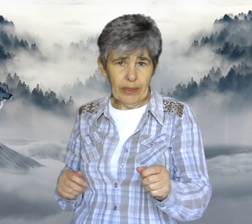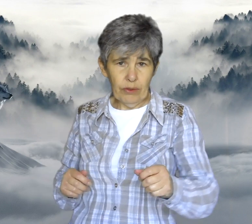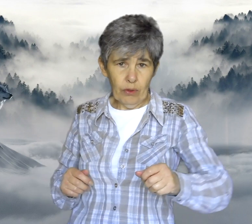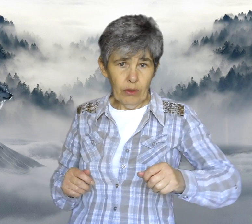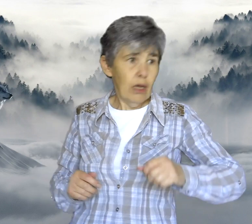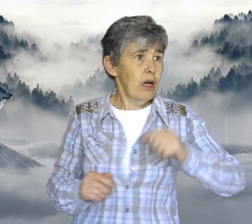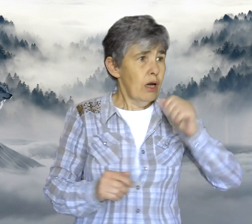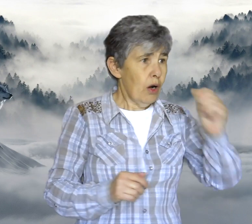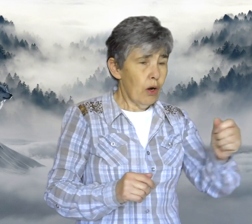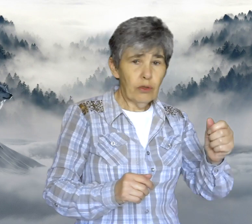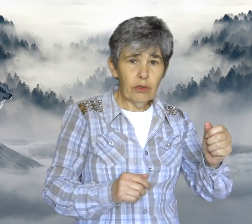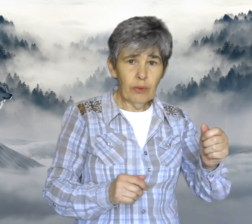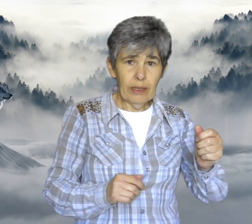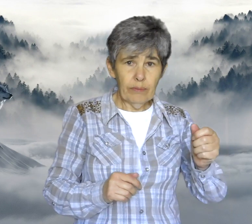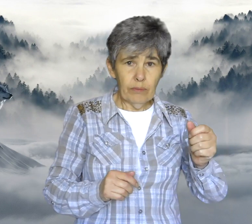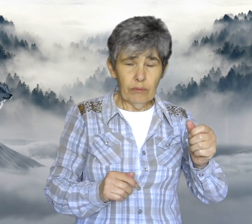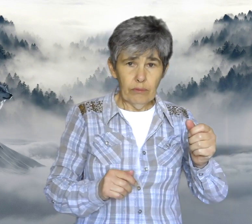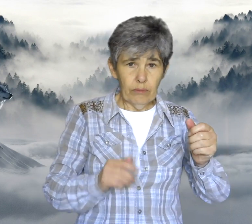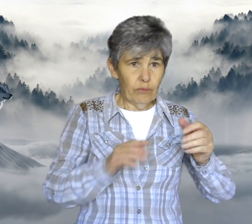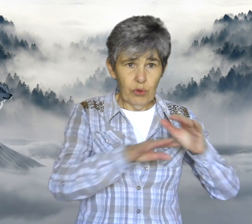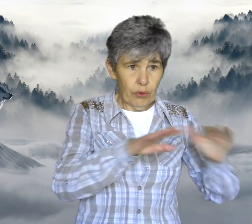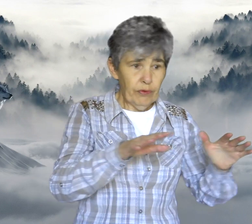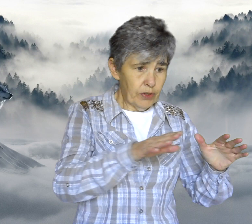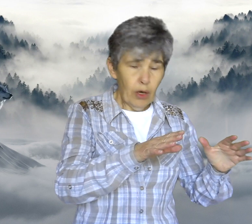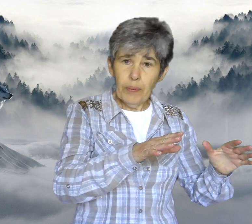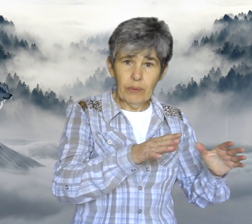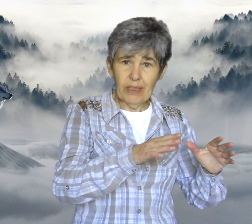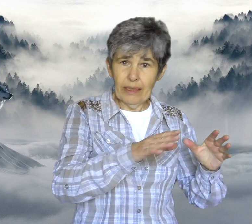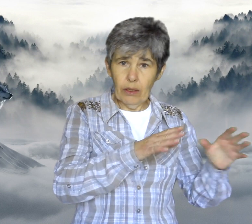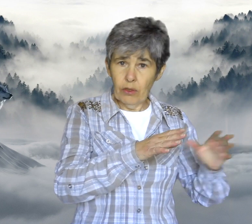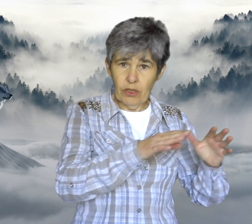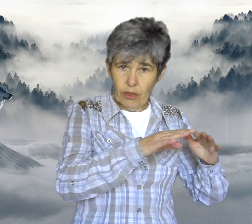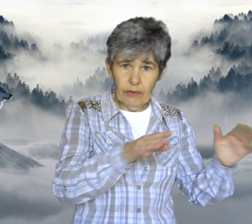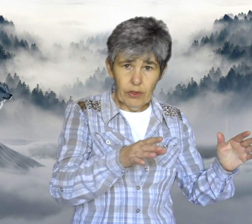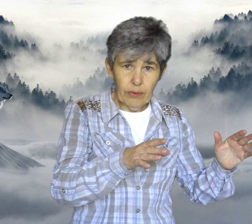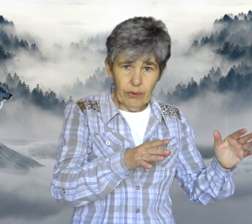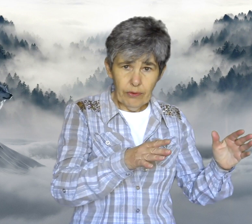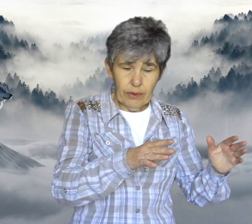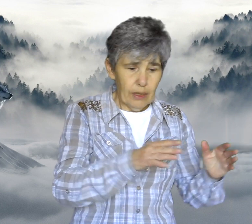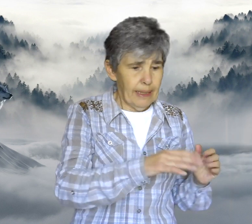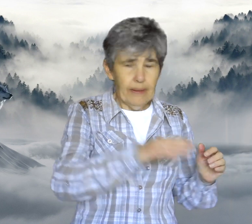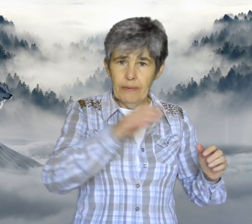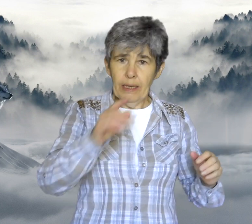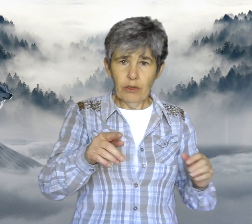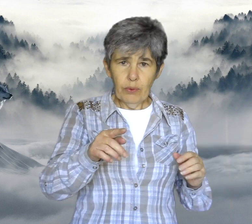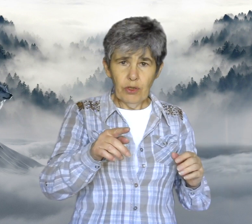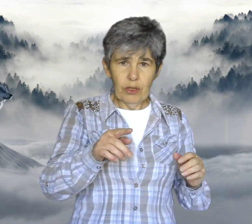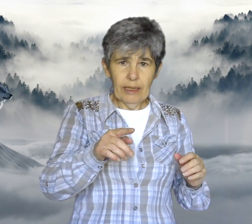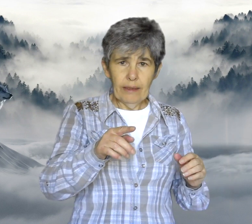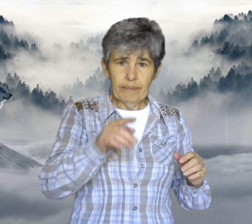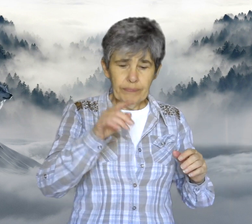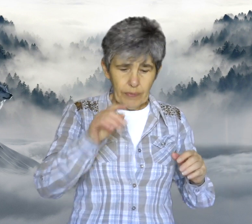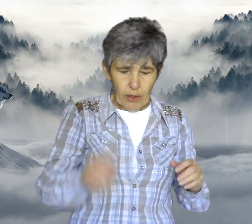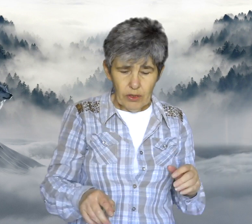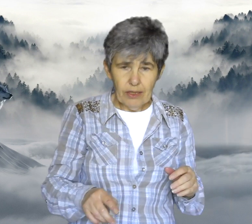window, onto a rooftop. It was like a conservatory roof. Then onto a tree, onto the